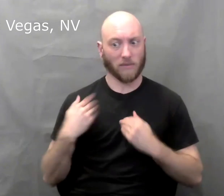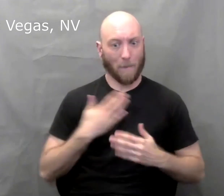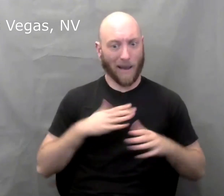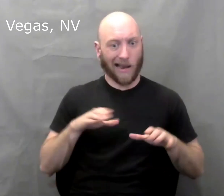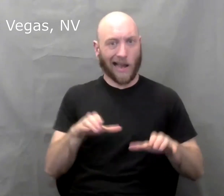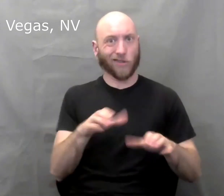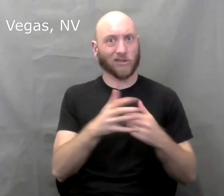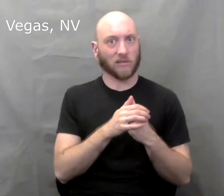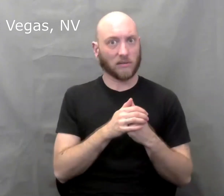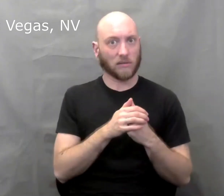only do I